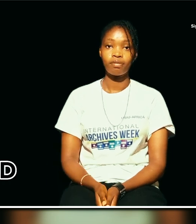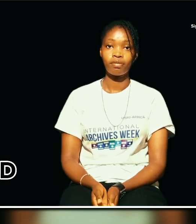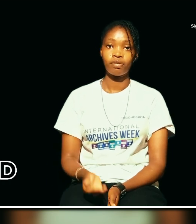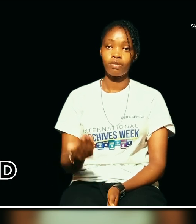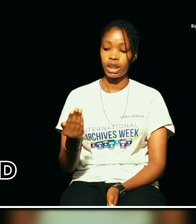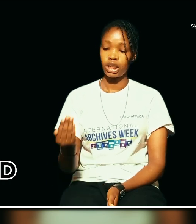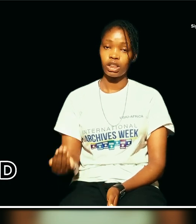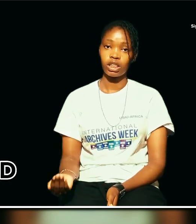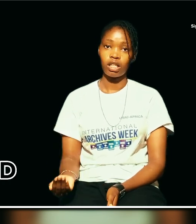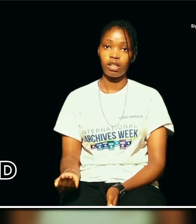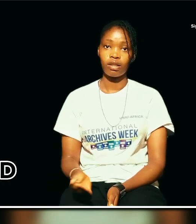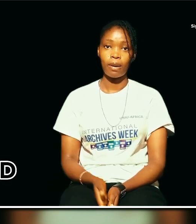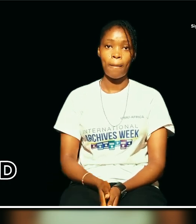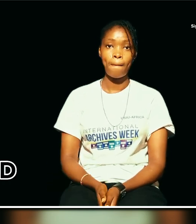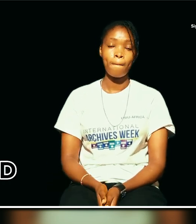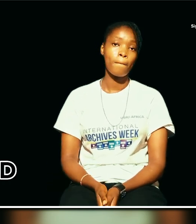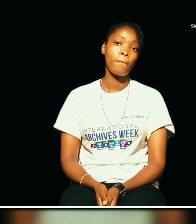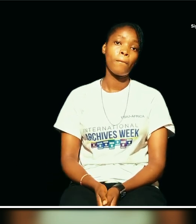child,